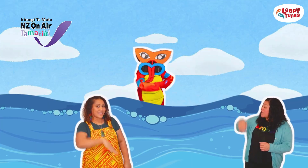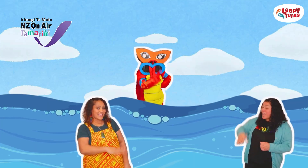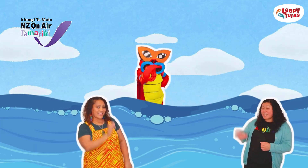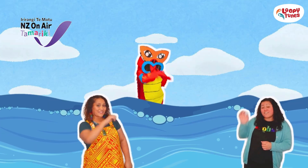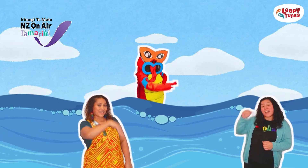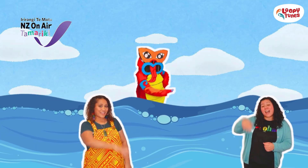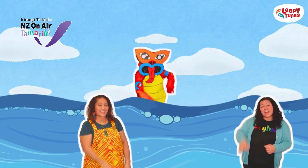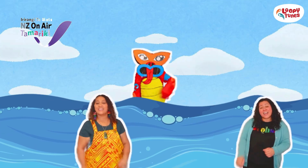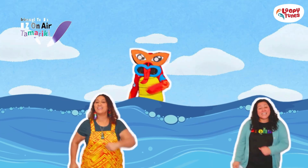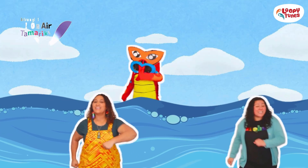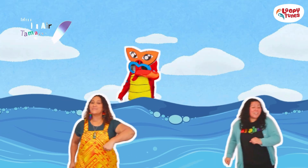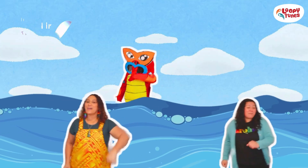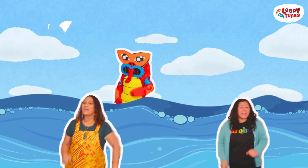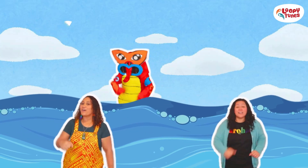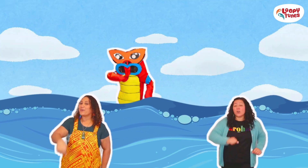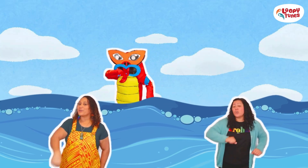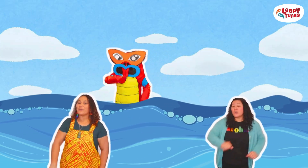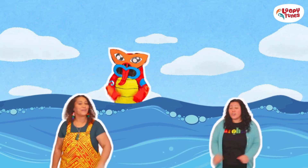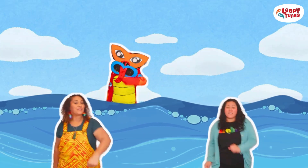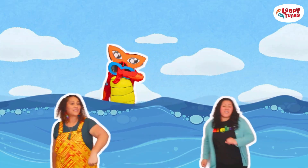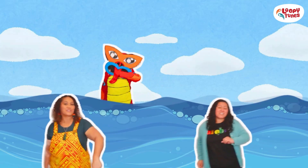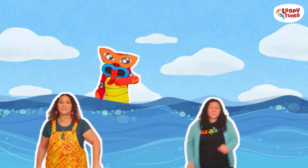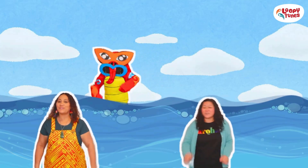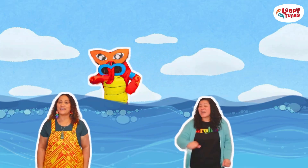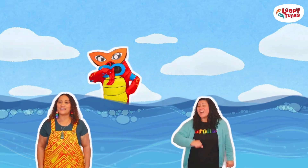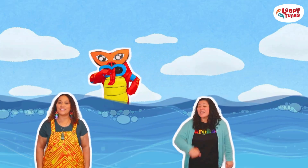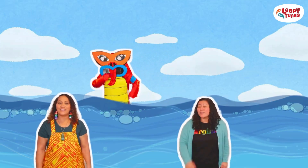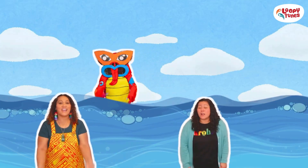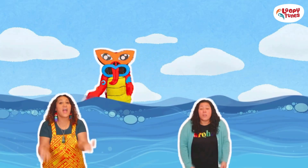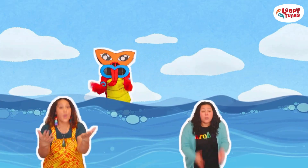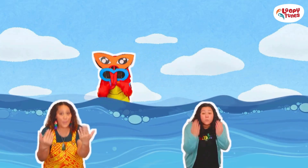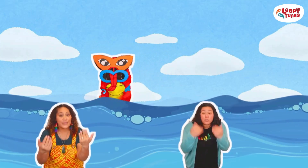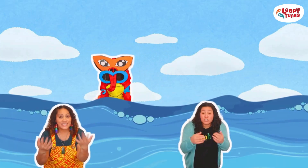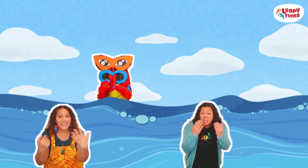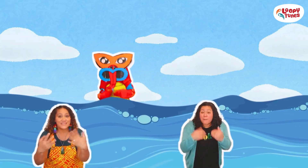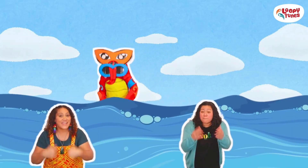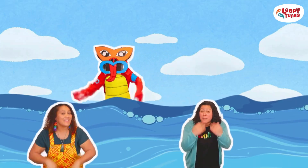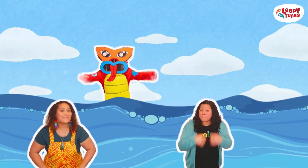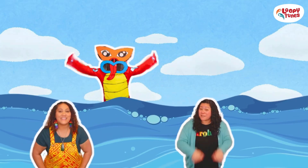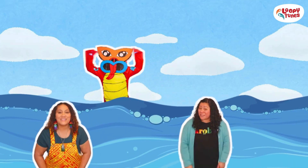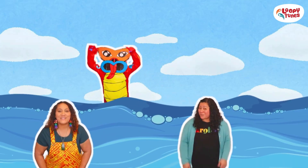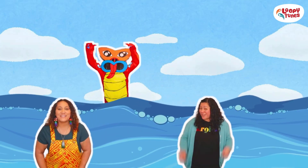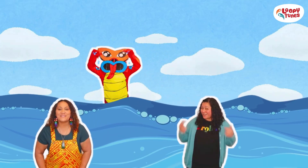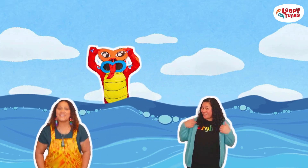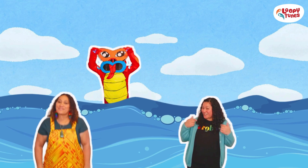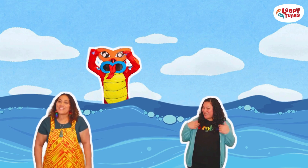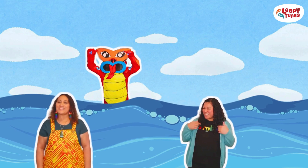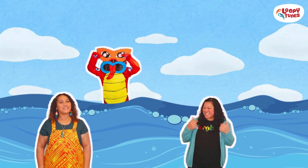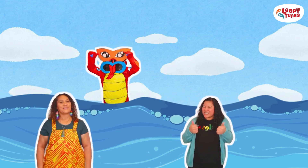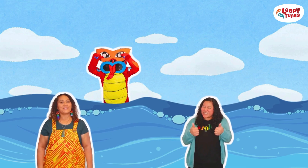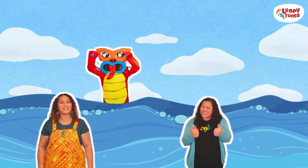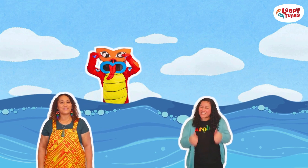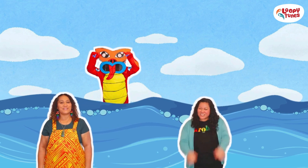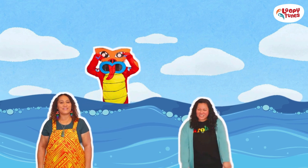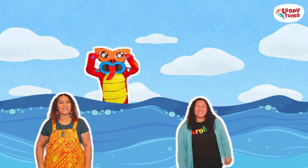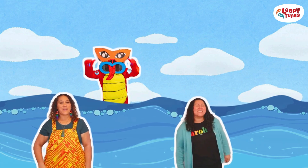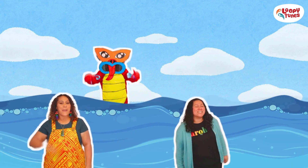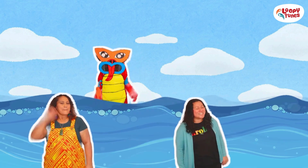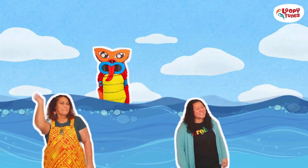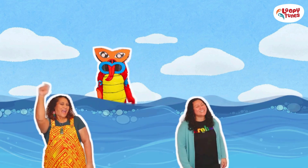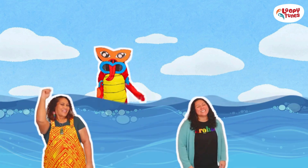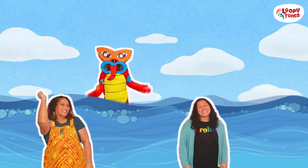little Taniwha. Ima ono itu waru, won't you come and be one with me